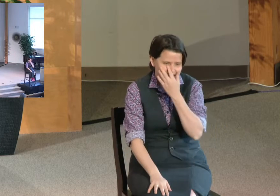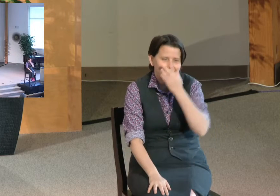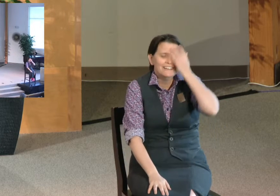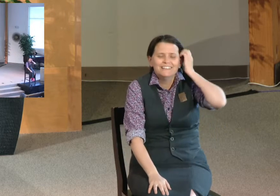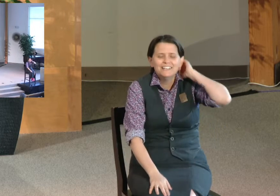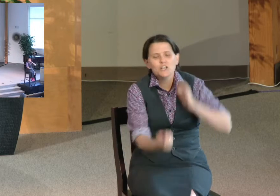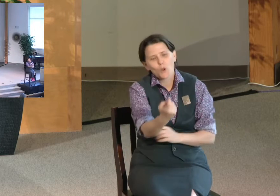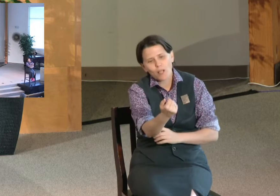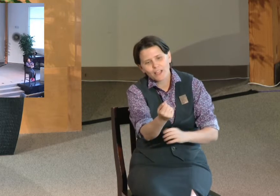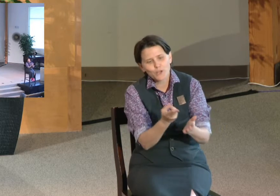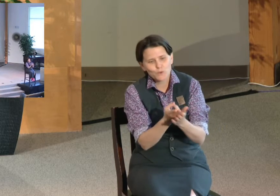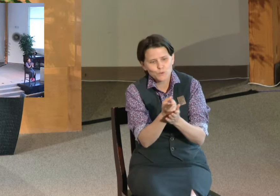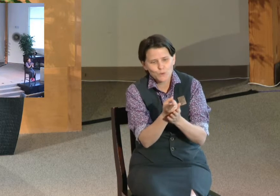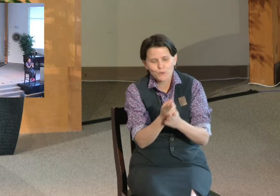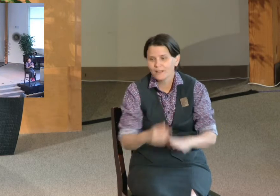channeled her a little bit there.